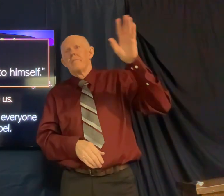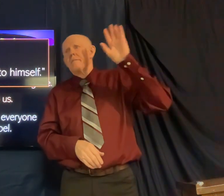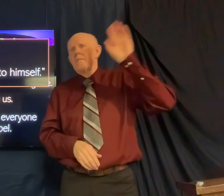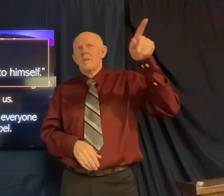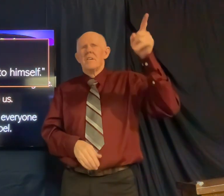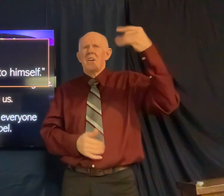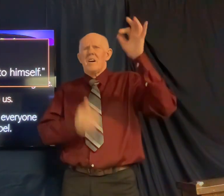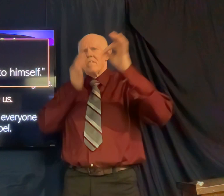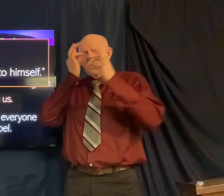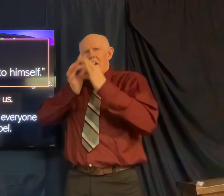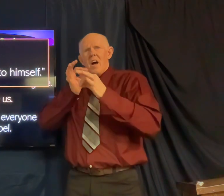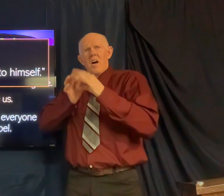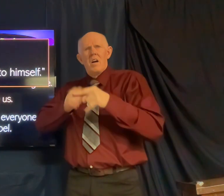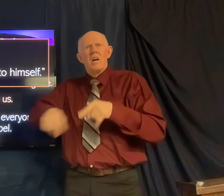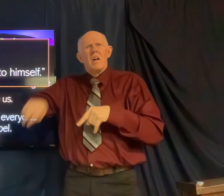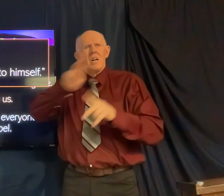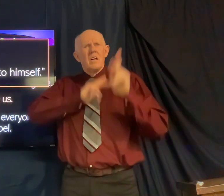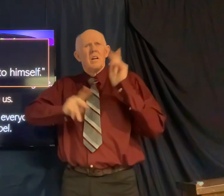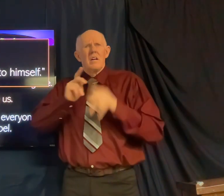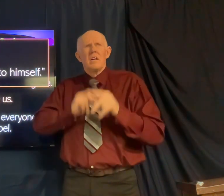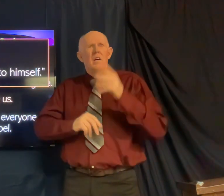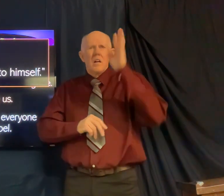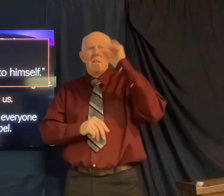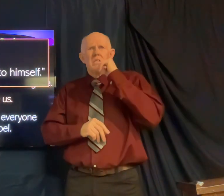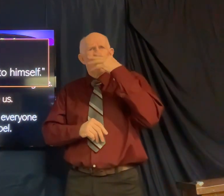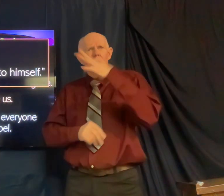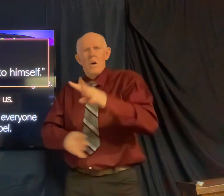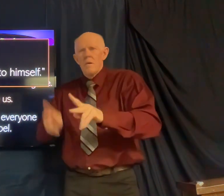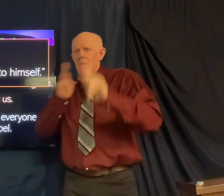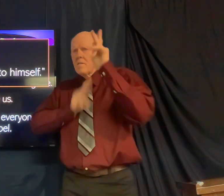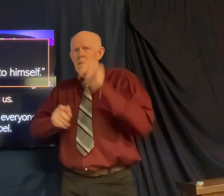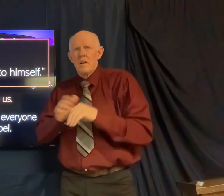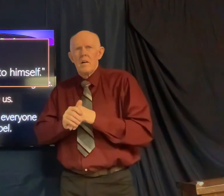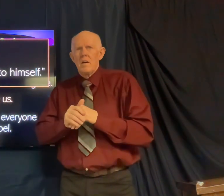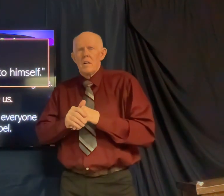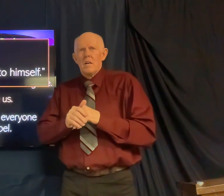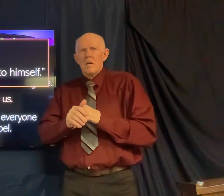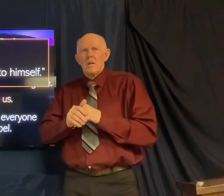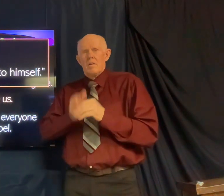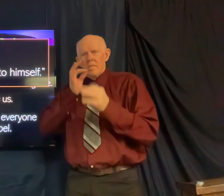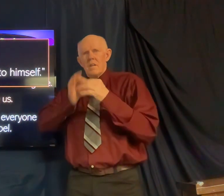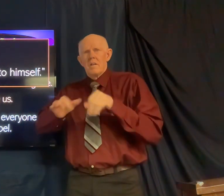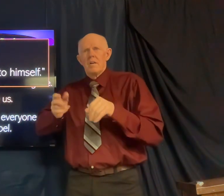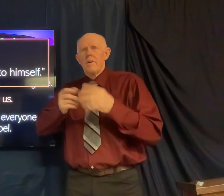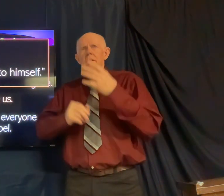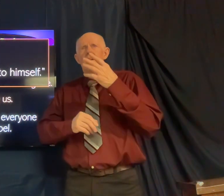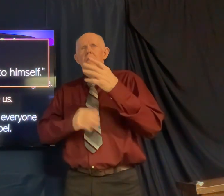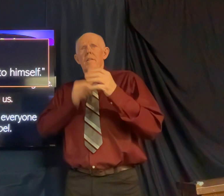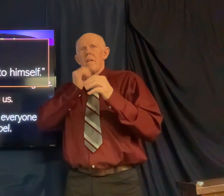He doesn't ignore us, but He's faithful to the people. He doesn't ignore the people.